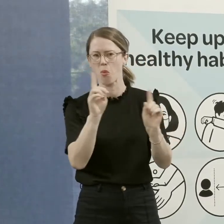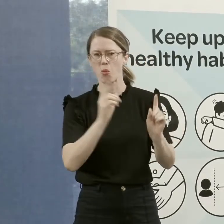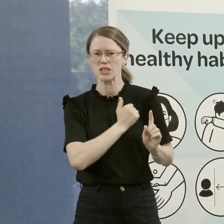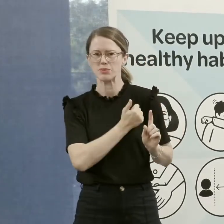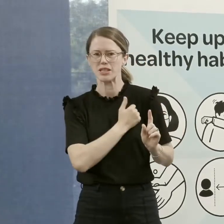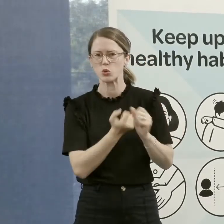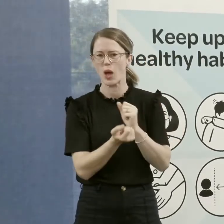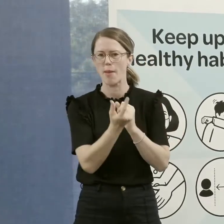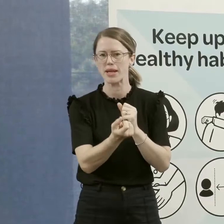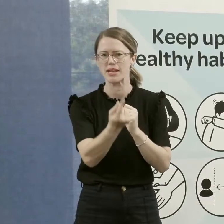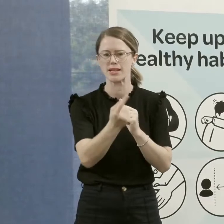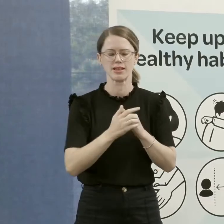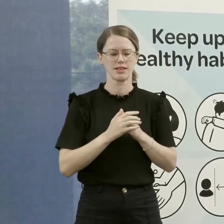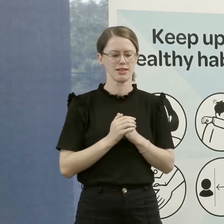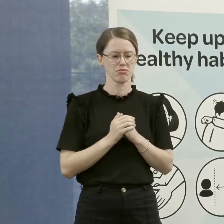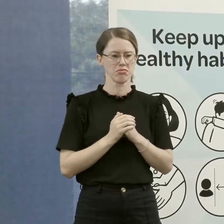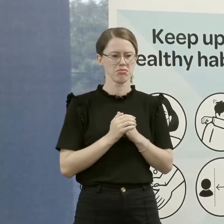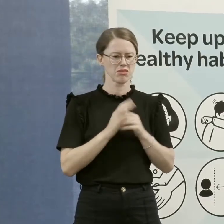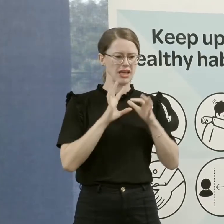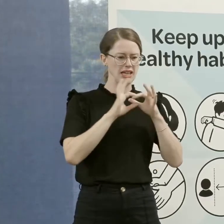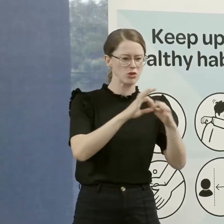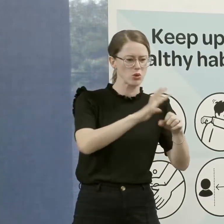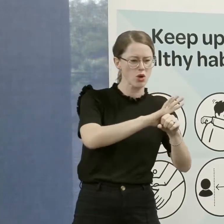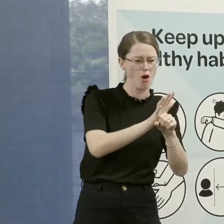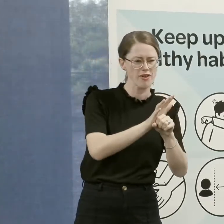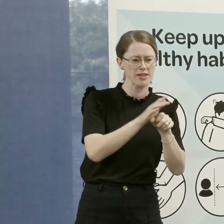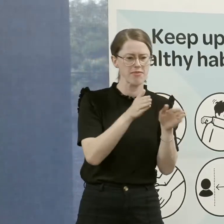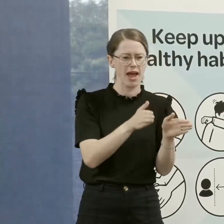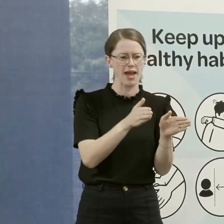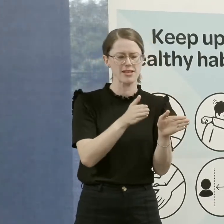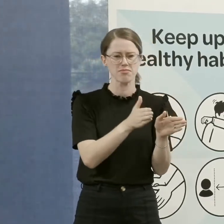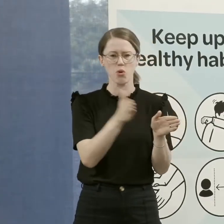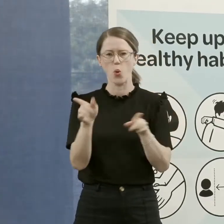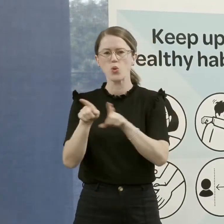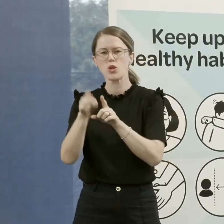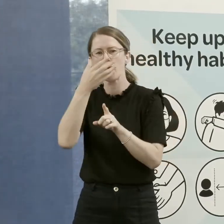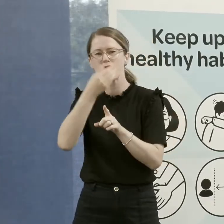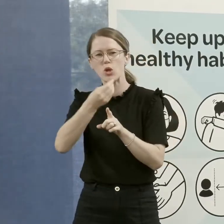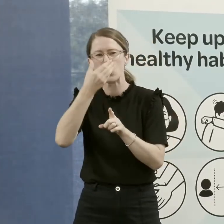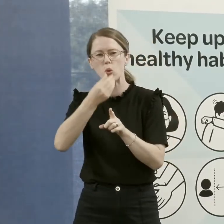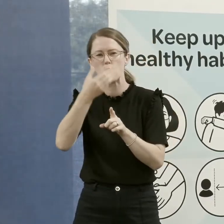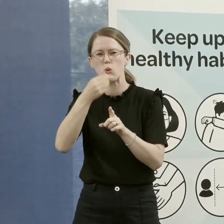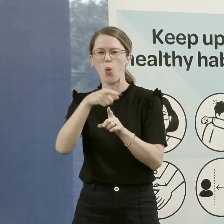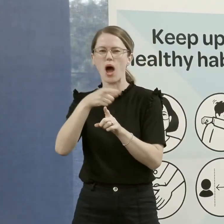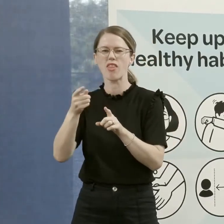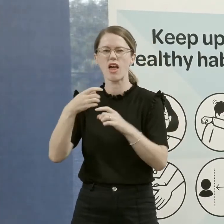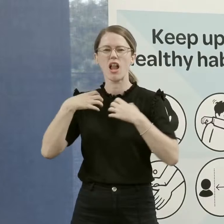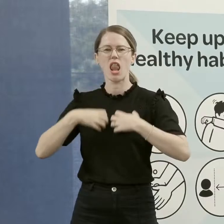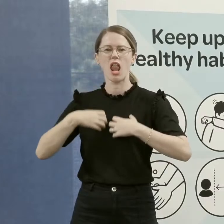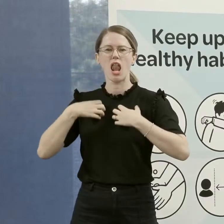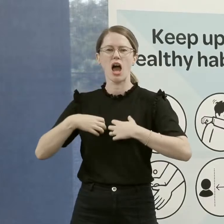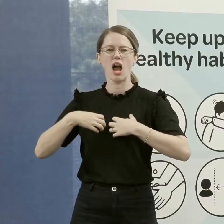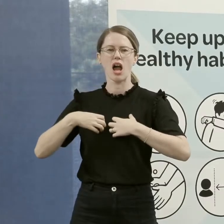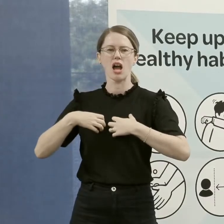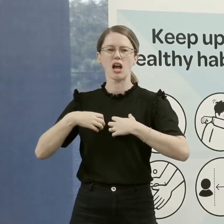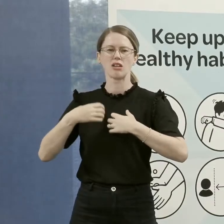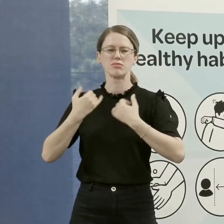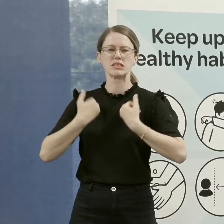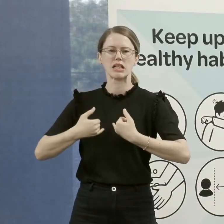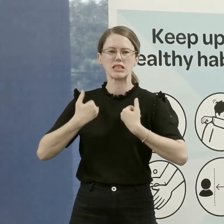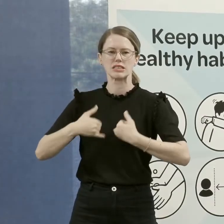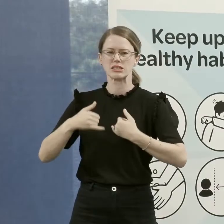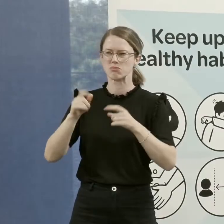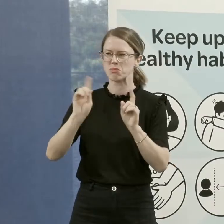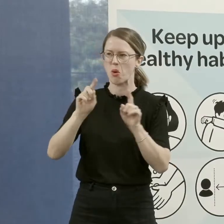expect from both a COVID perspective and also an influenza and respiratory syncytial virus, or RSV,